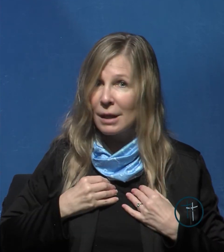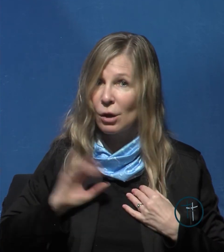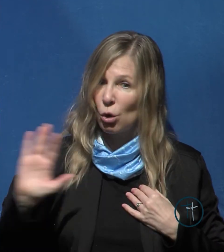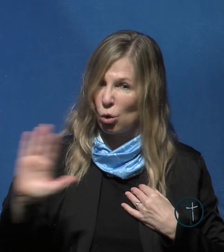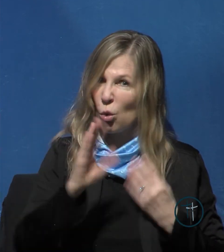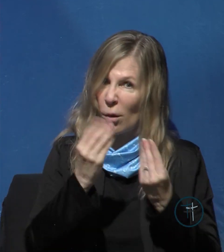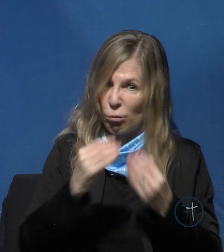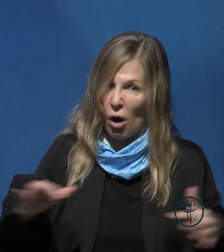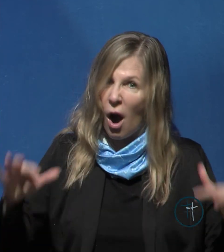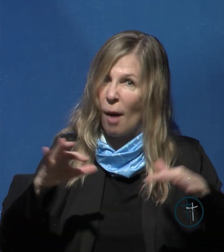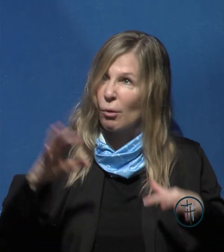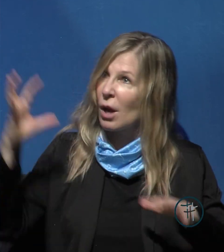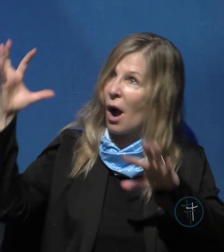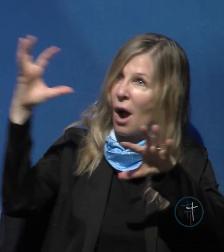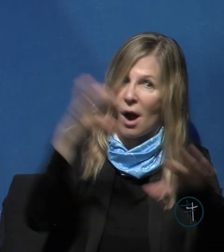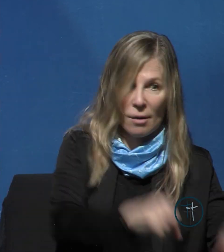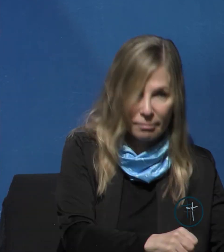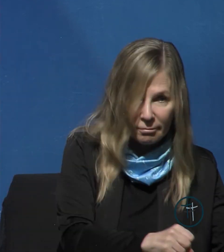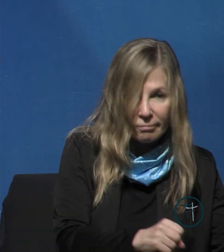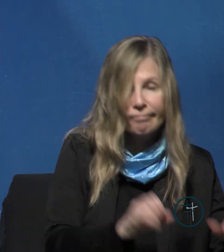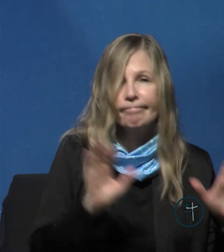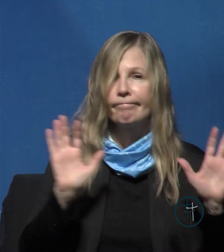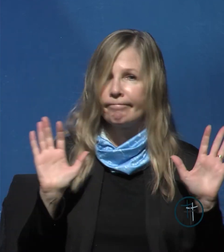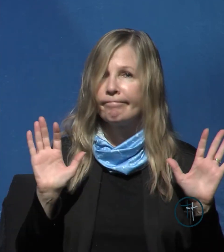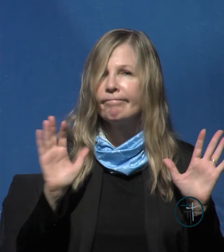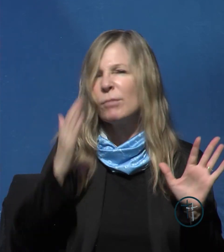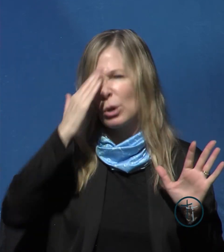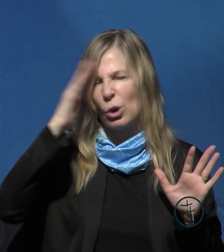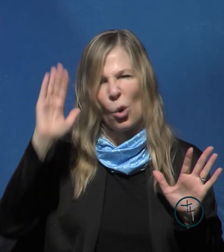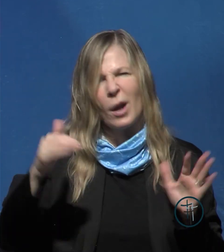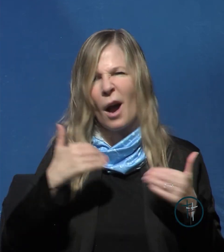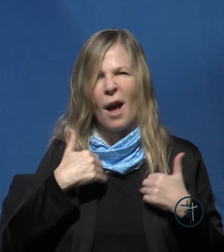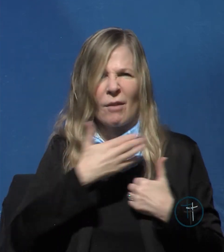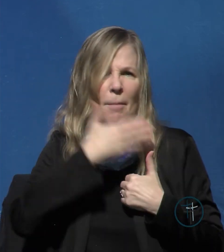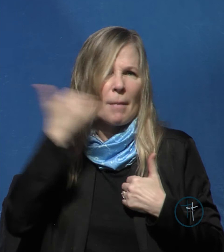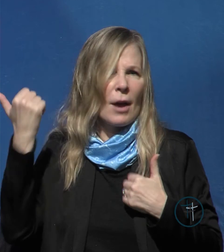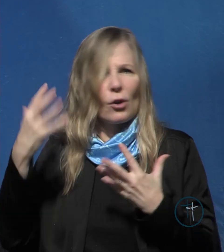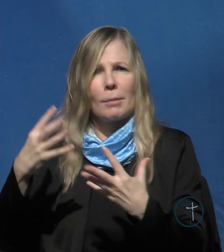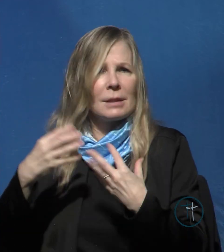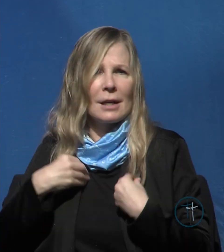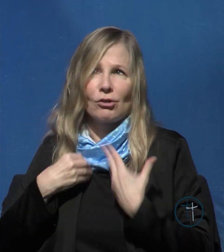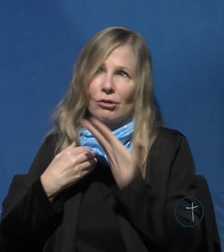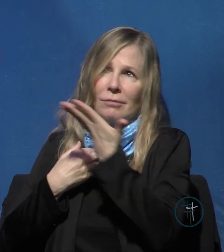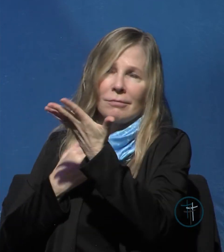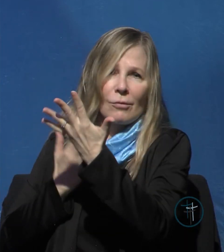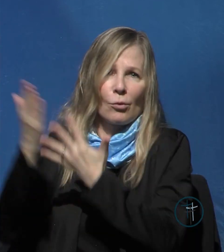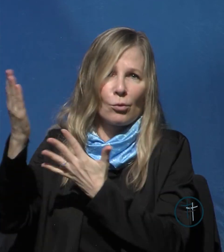property, knowing that you have for yourselves a better possession and a lasting one.